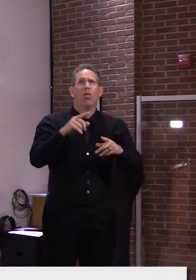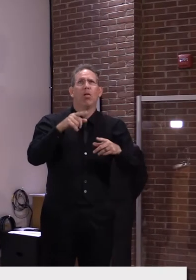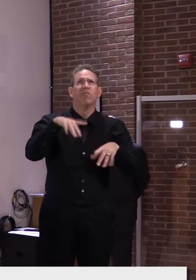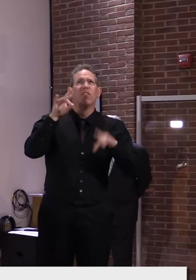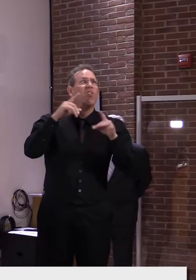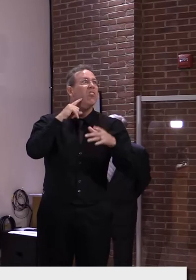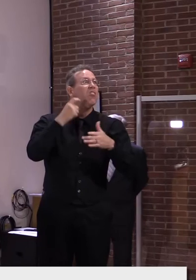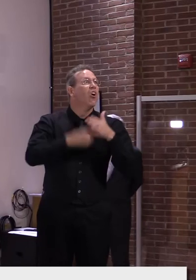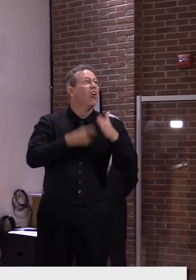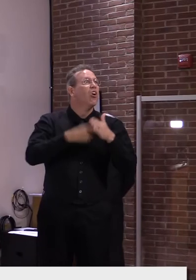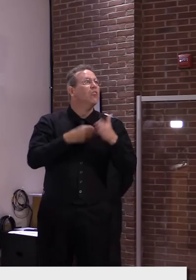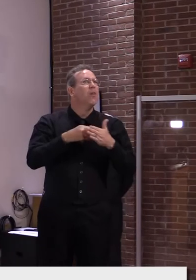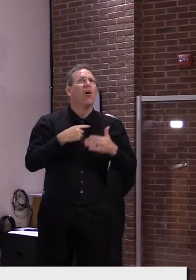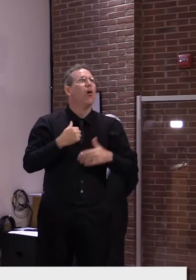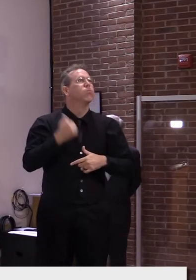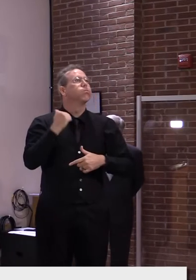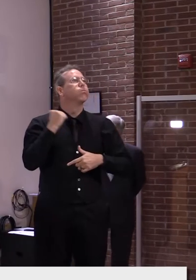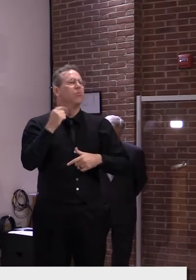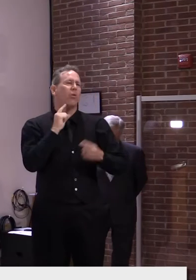impediment.